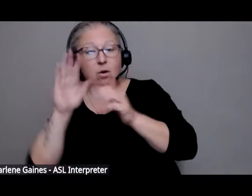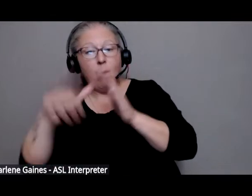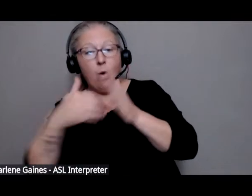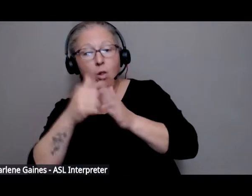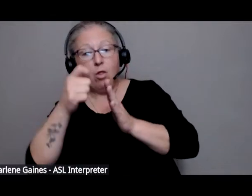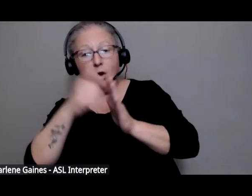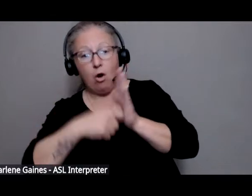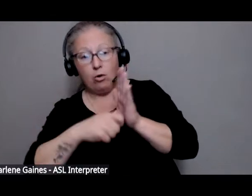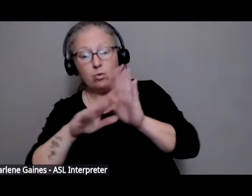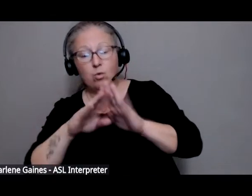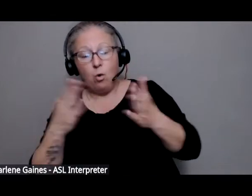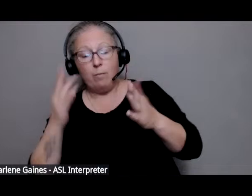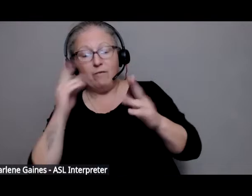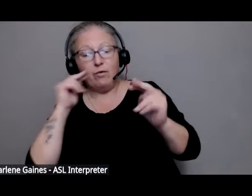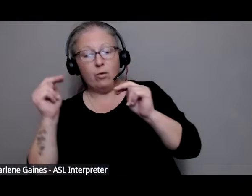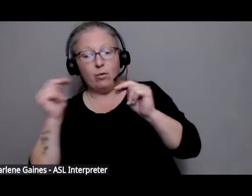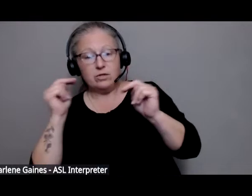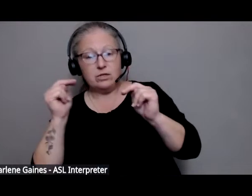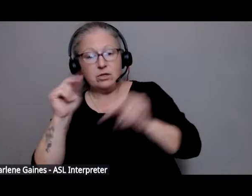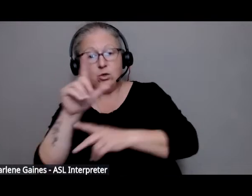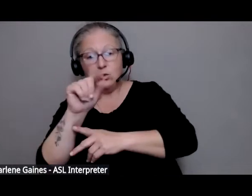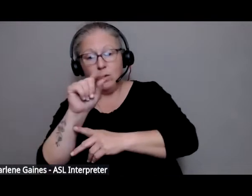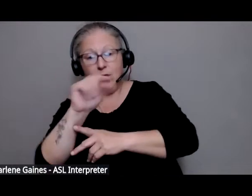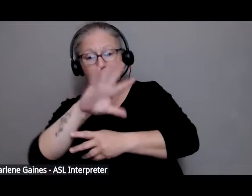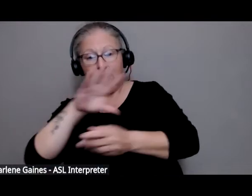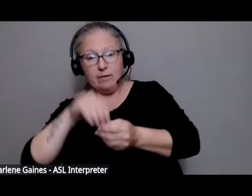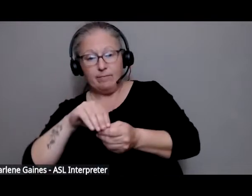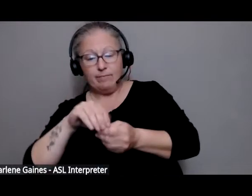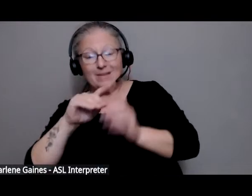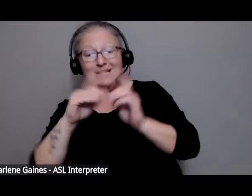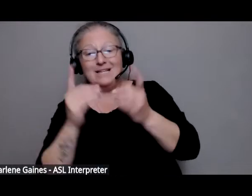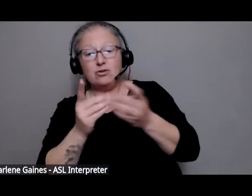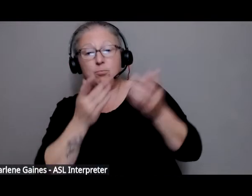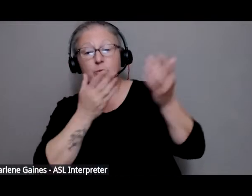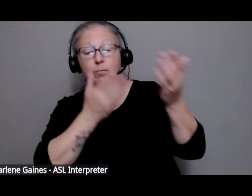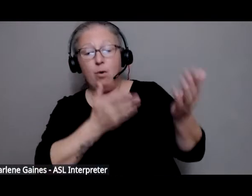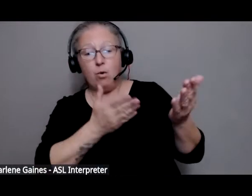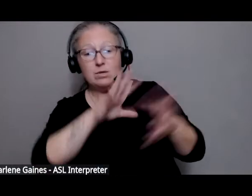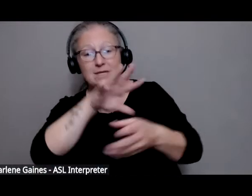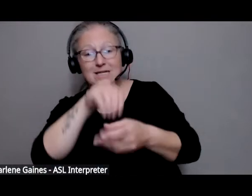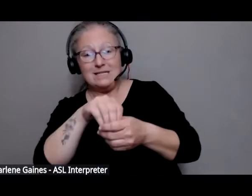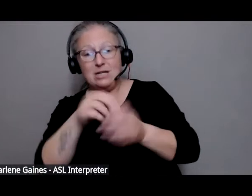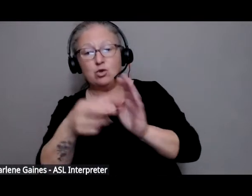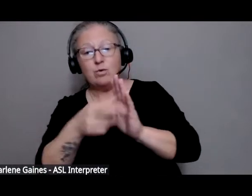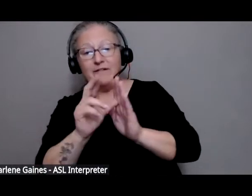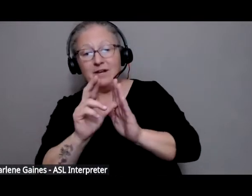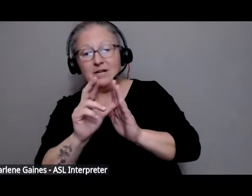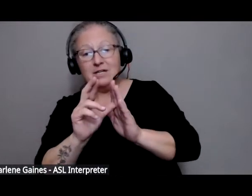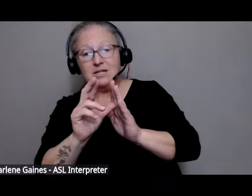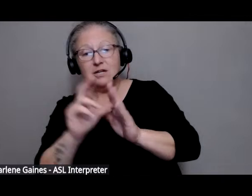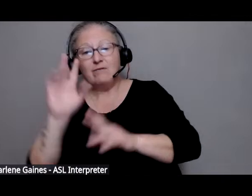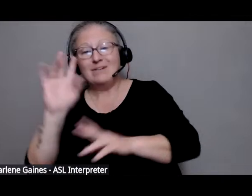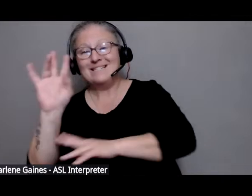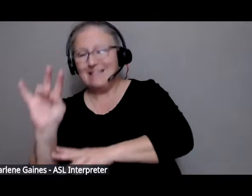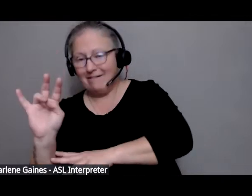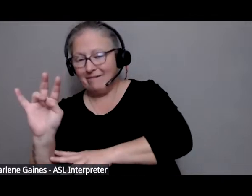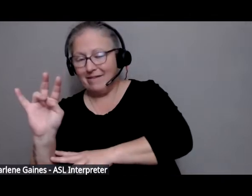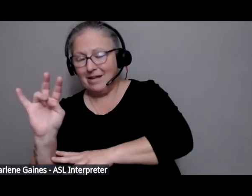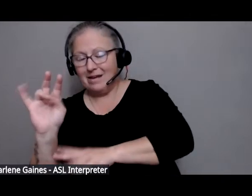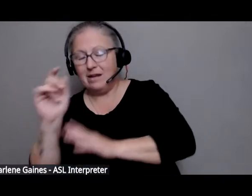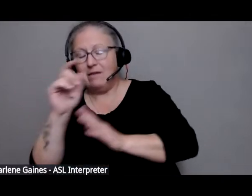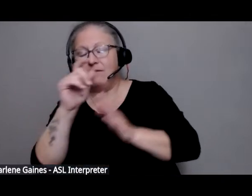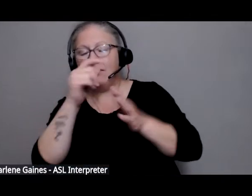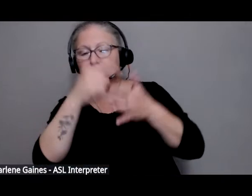potentially open for negotiations. There's 20 of them. The district's proposal contains revisions to 7 of these